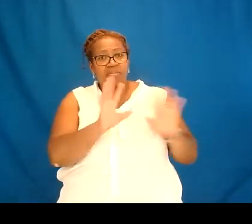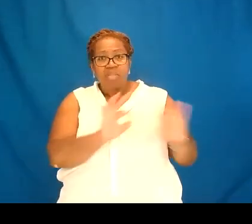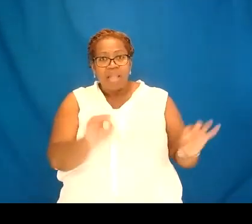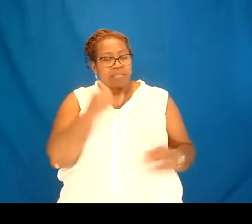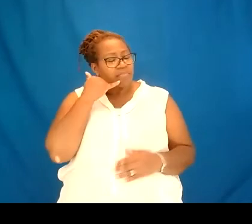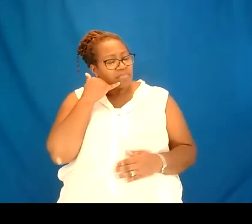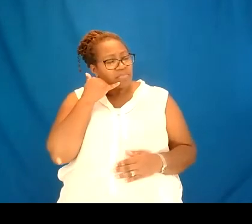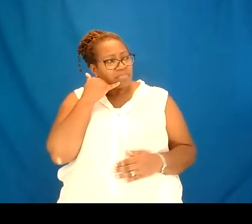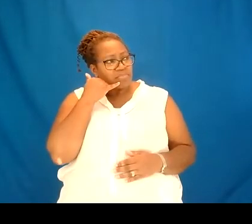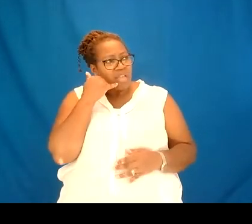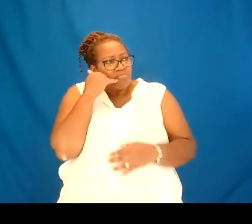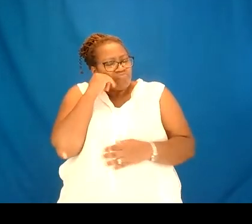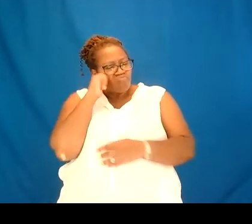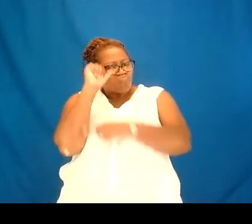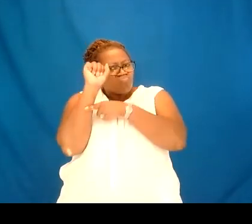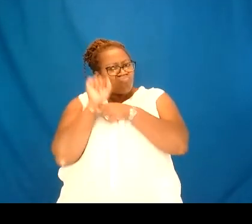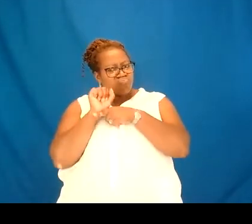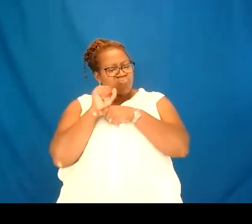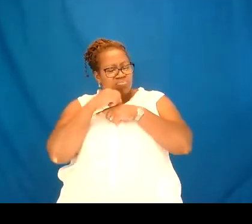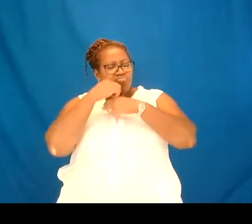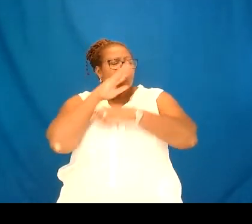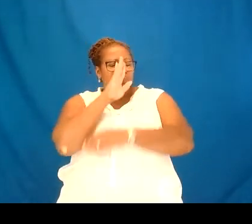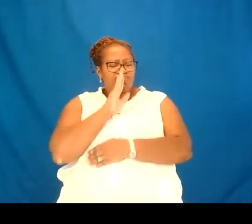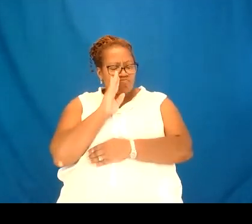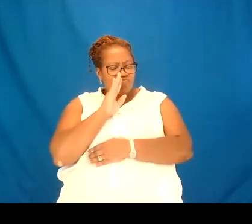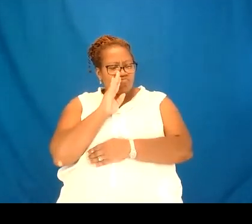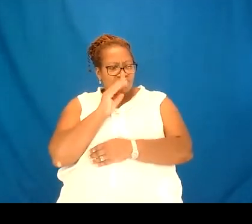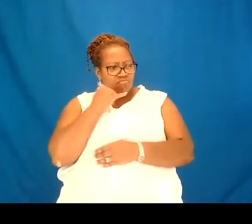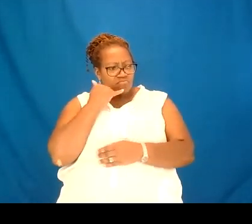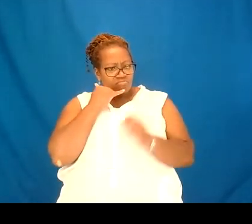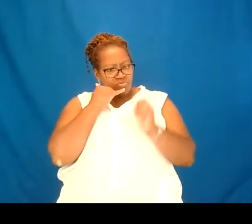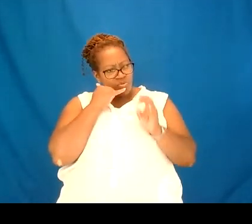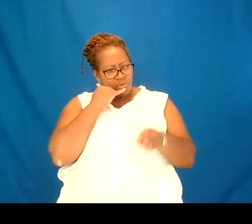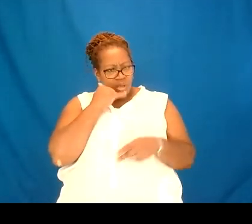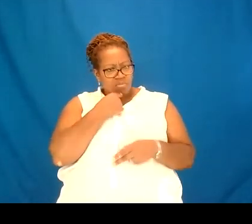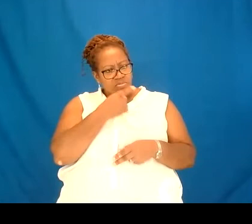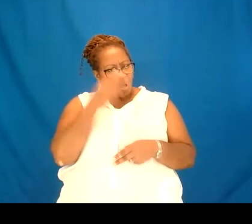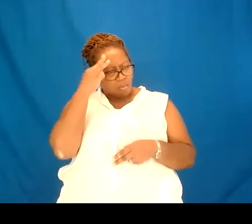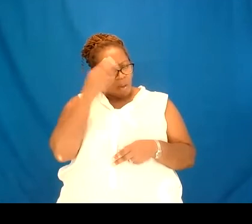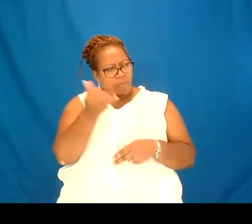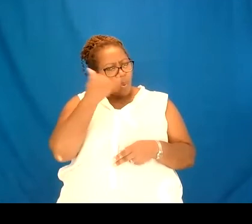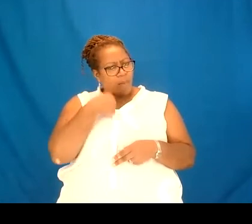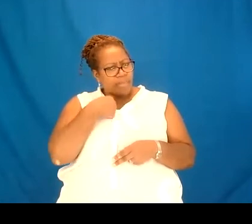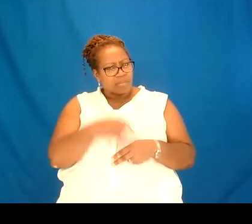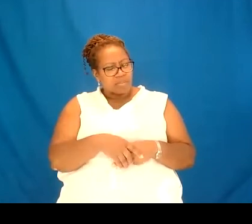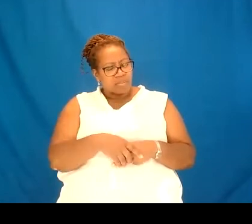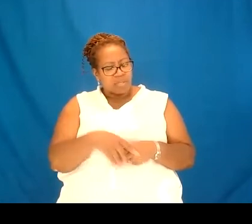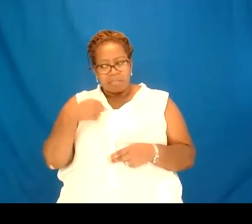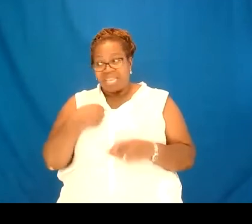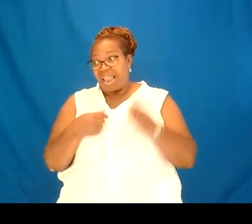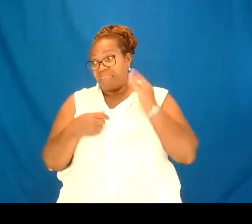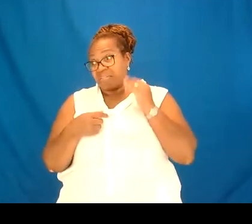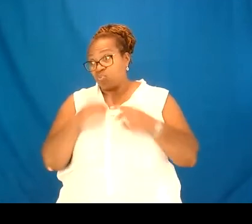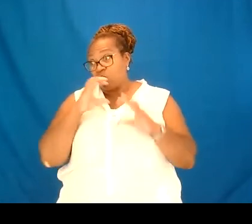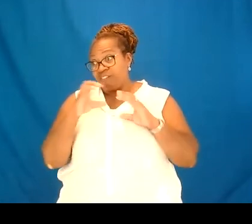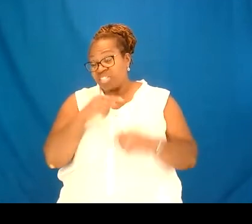he slumps into his chair, sadly, and he says, okay, tell Mom to call me. I guess Dad wasn't up for